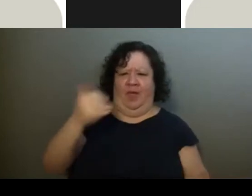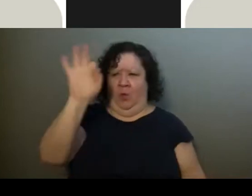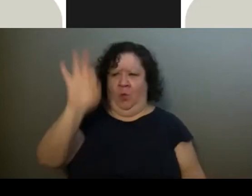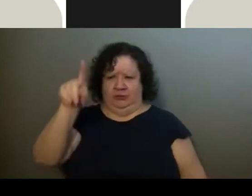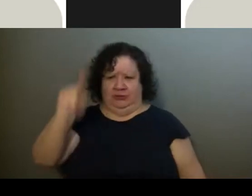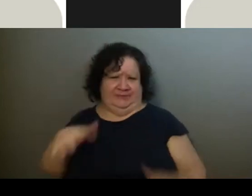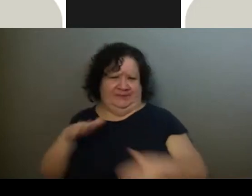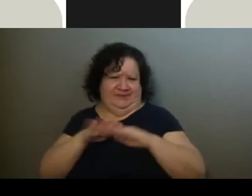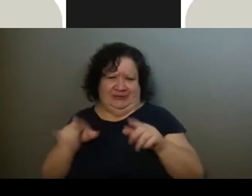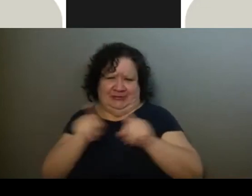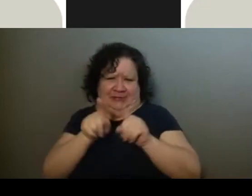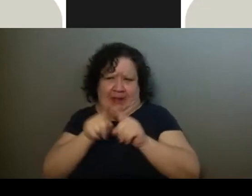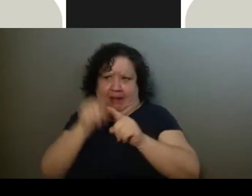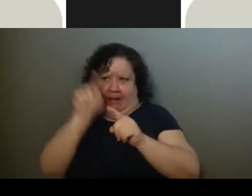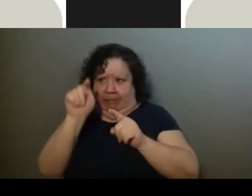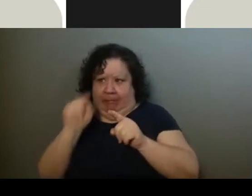Okay, we are